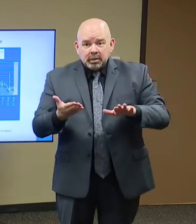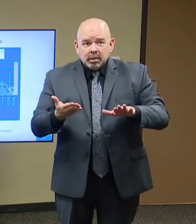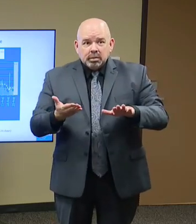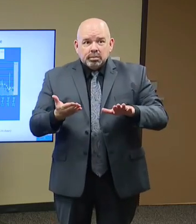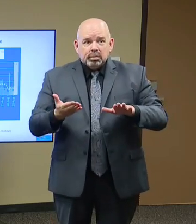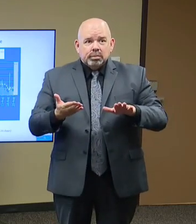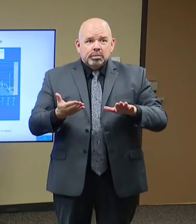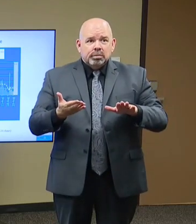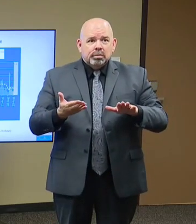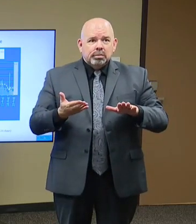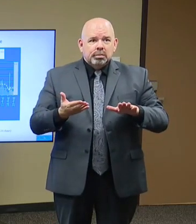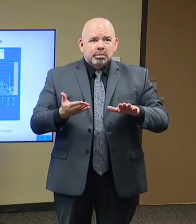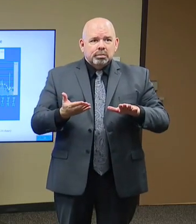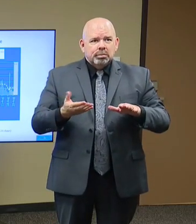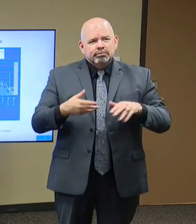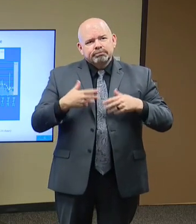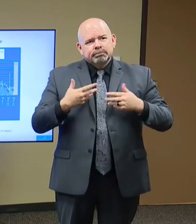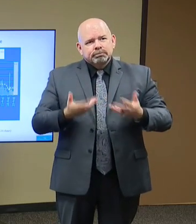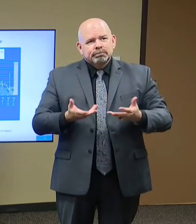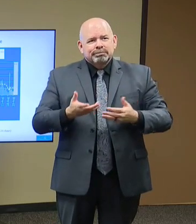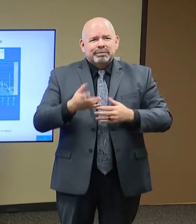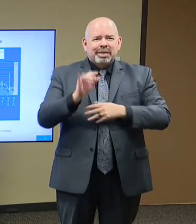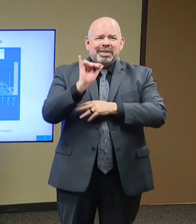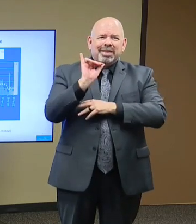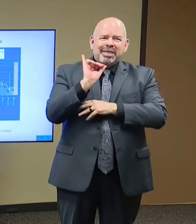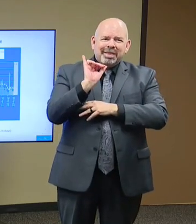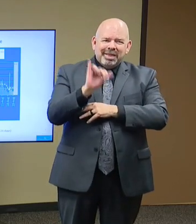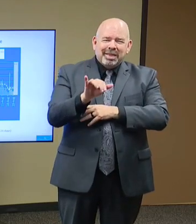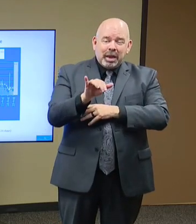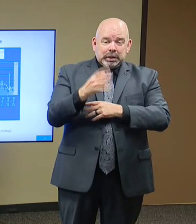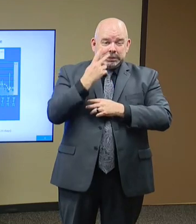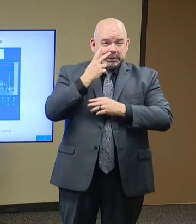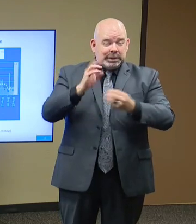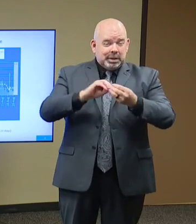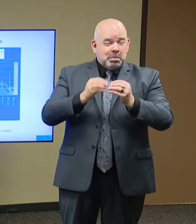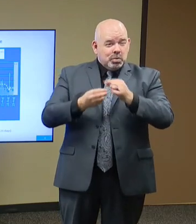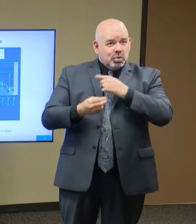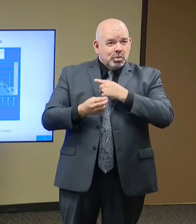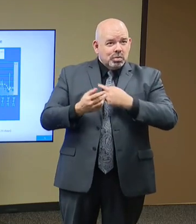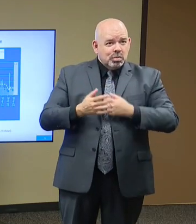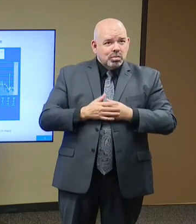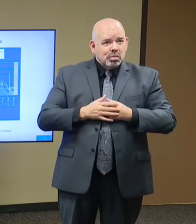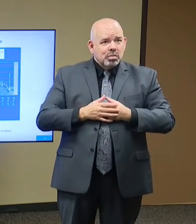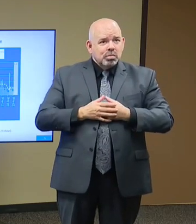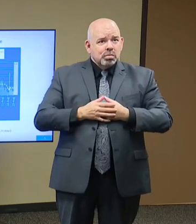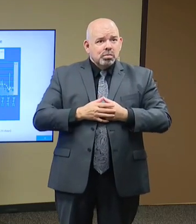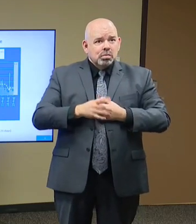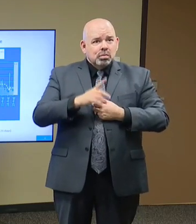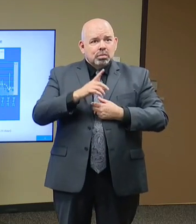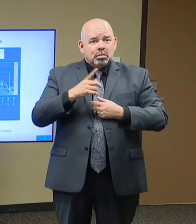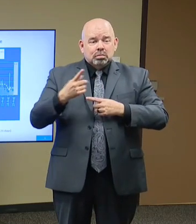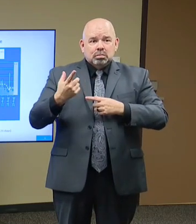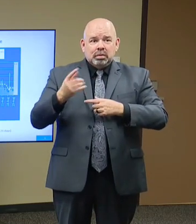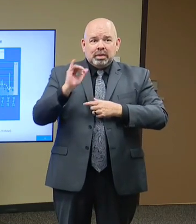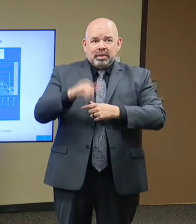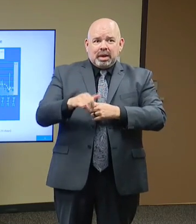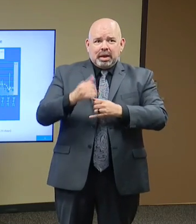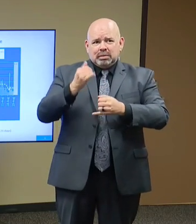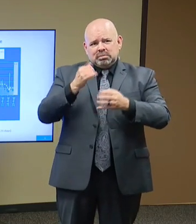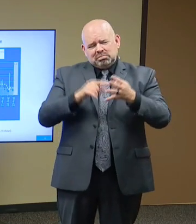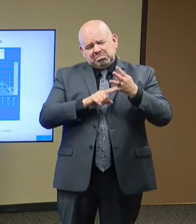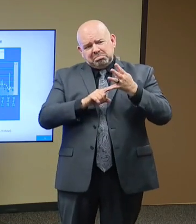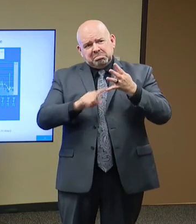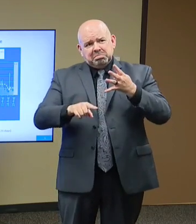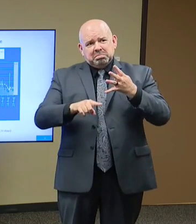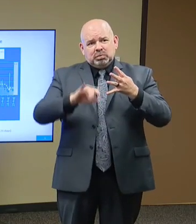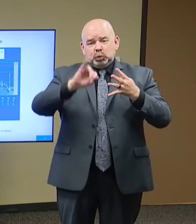the sort of the trailing indicator on all of these. And again, this was since end of July,